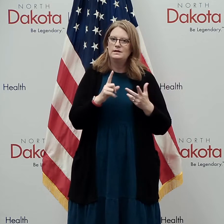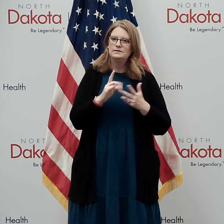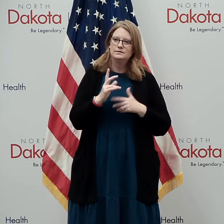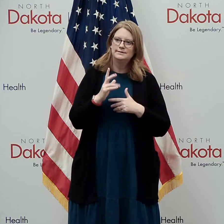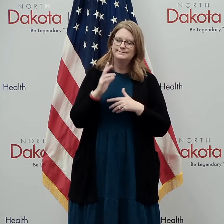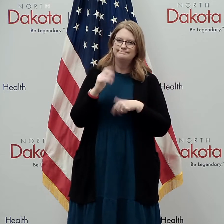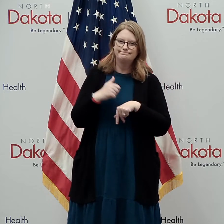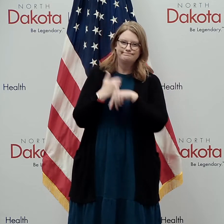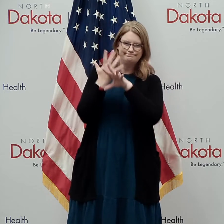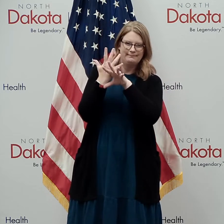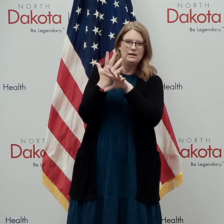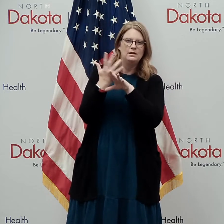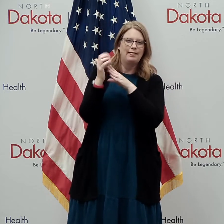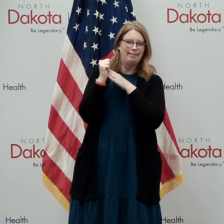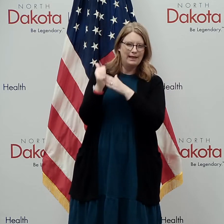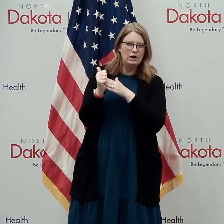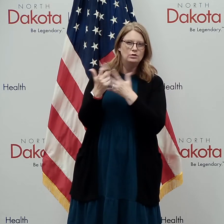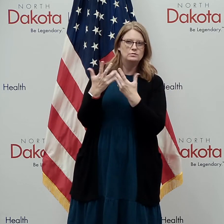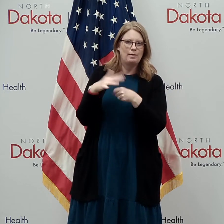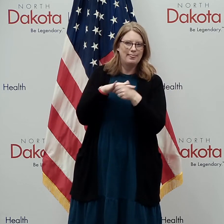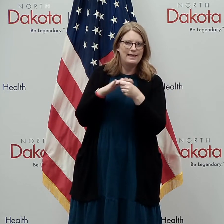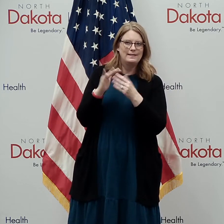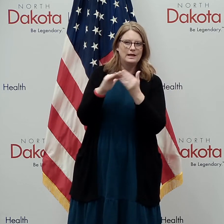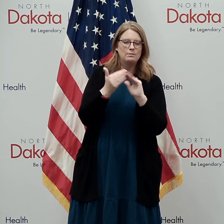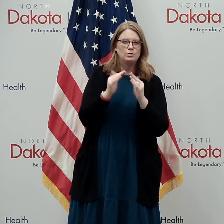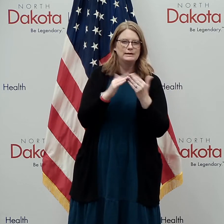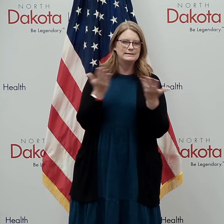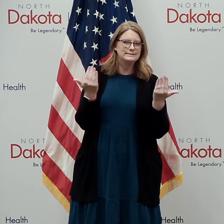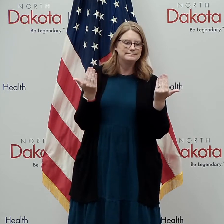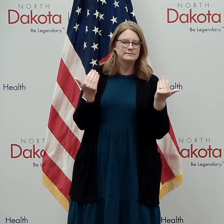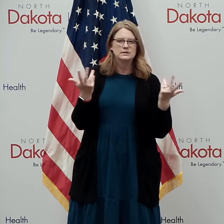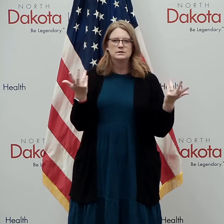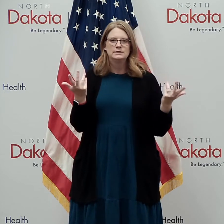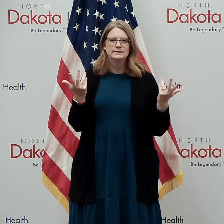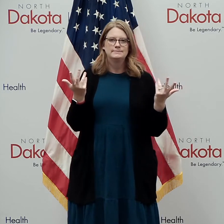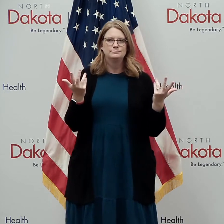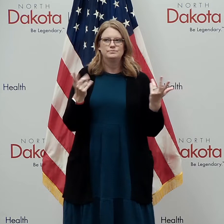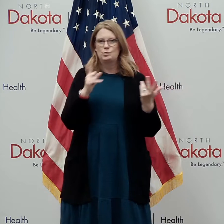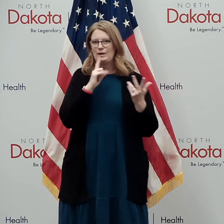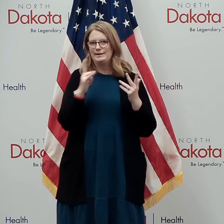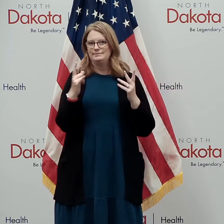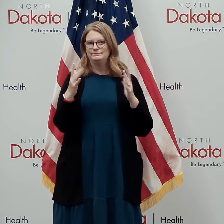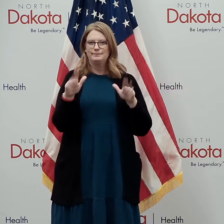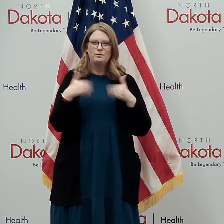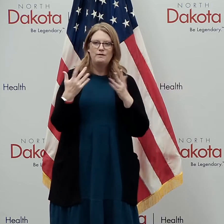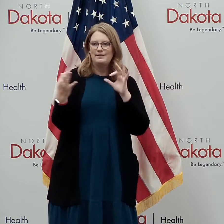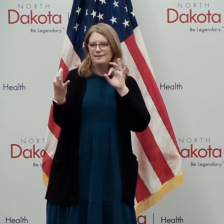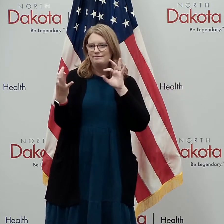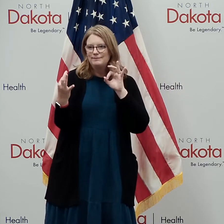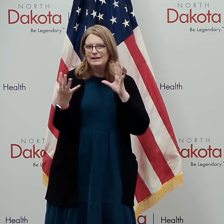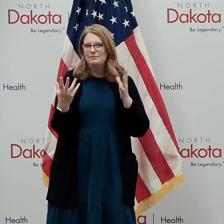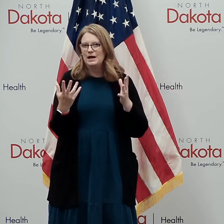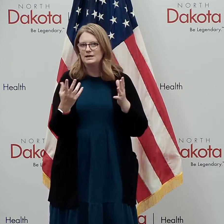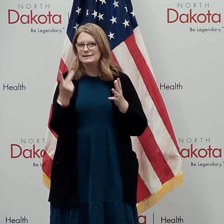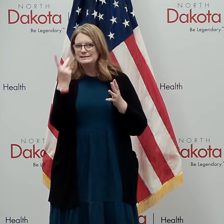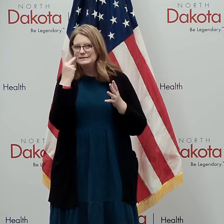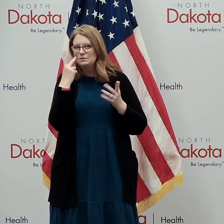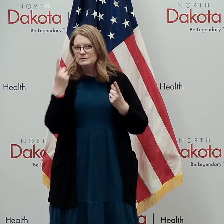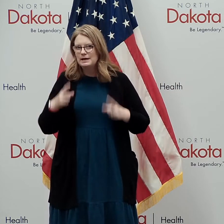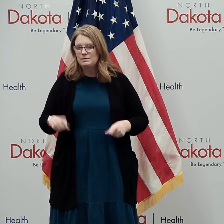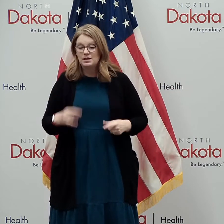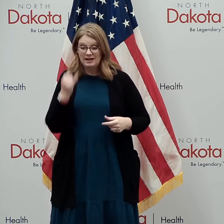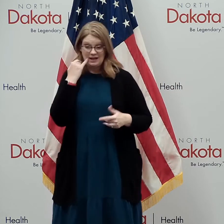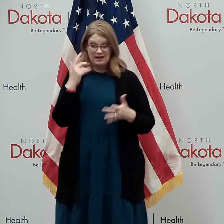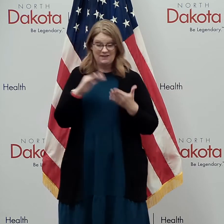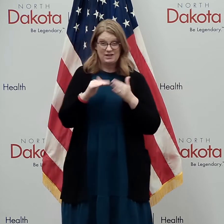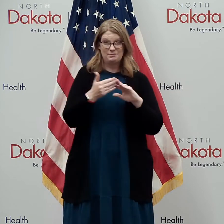those communities to see if we can get sort of the ground, I would say ground truth, but if a community felt like, hey,